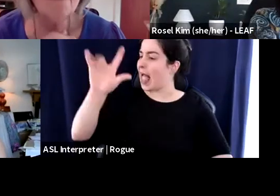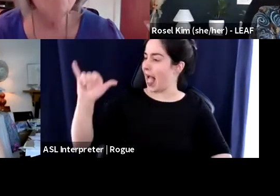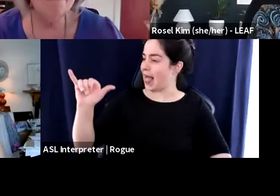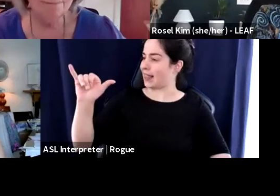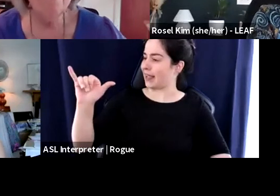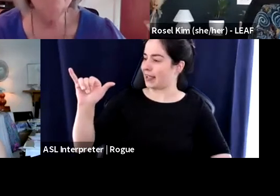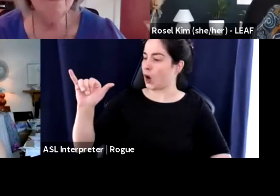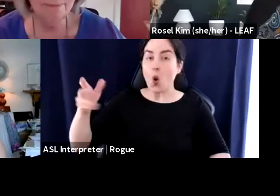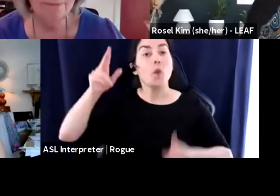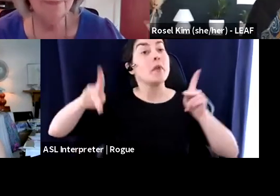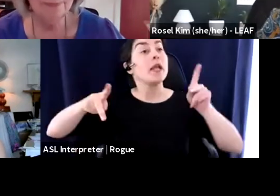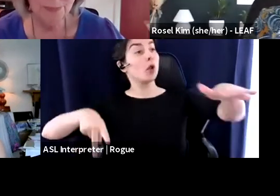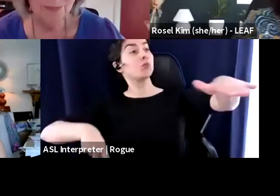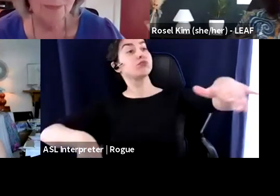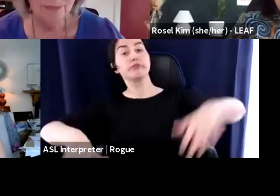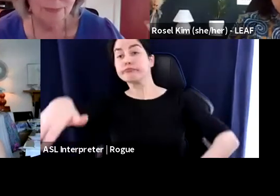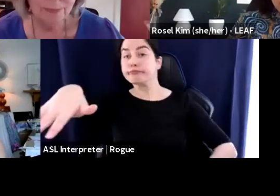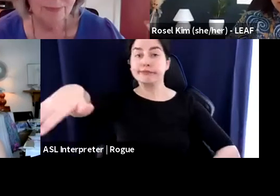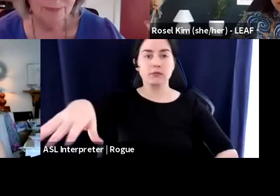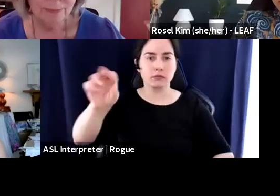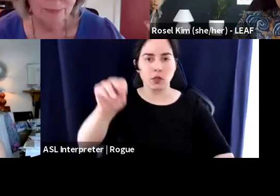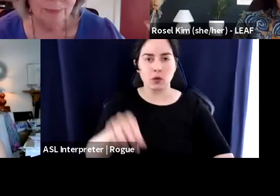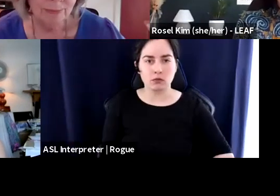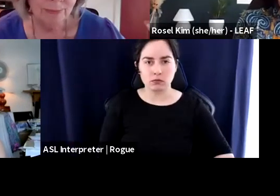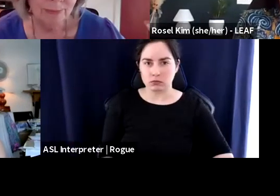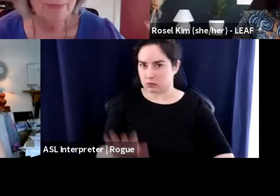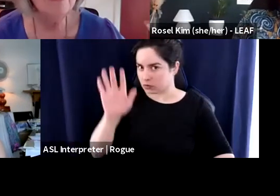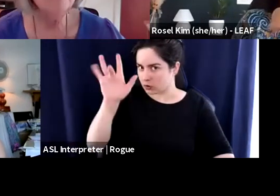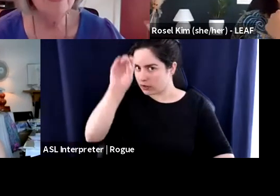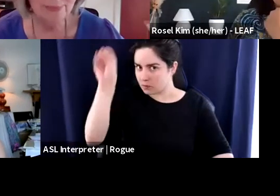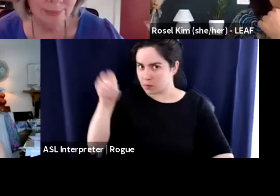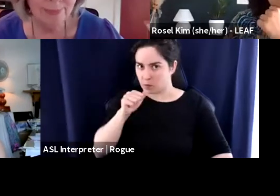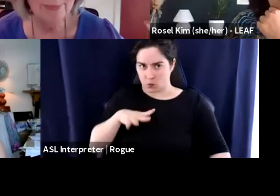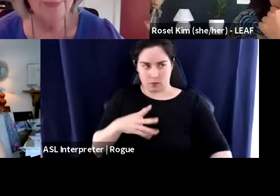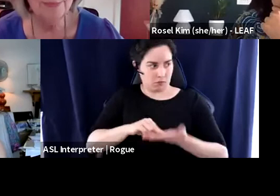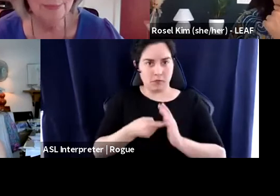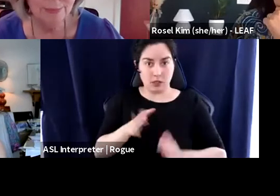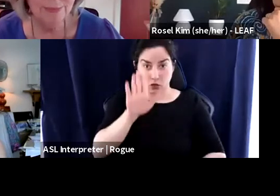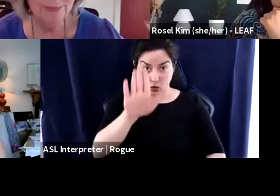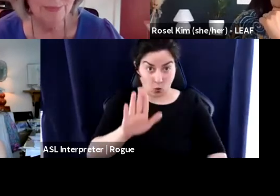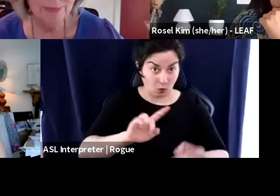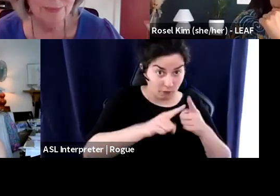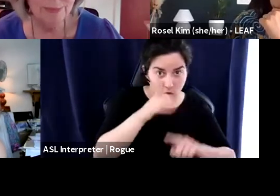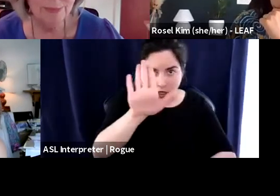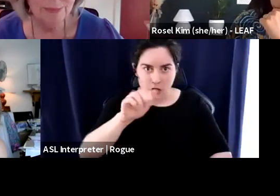your coworker, your neighbor. We're talking about the people all around you. That's who we're talking about. So